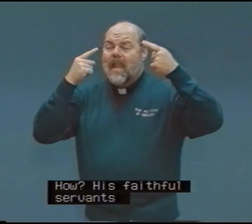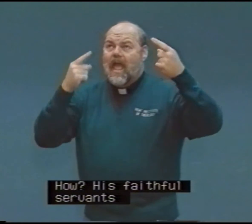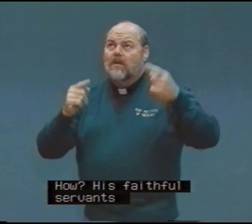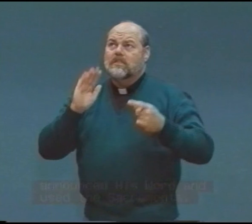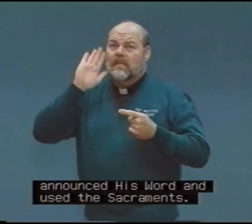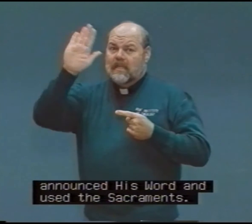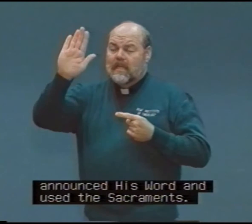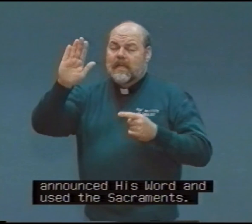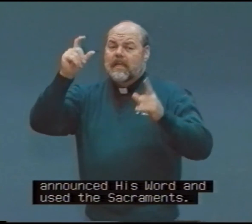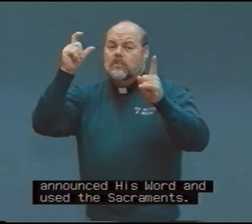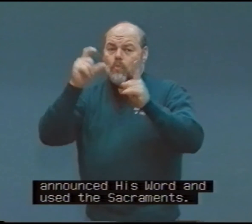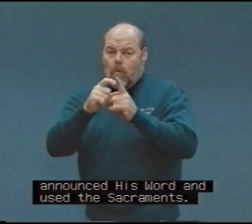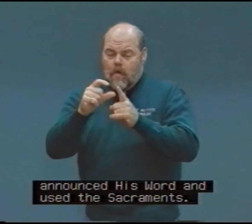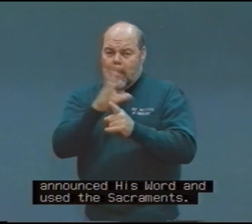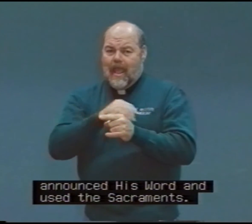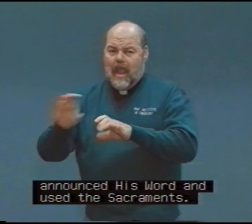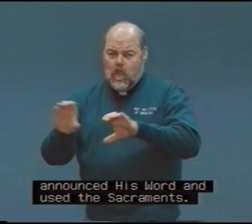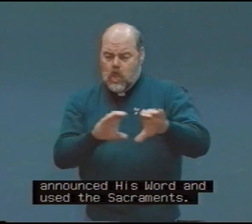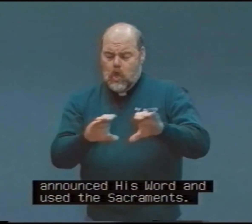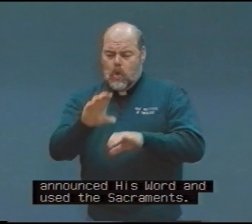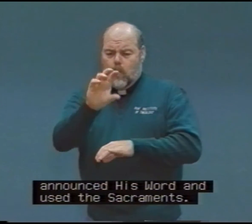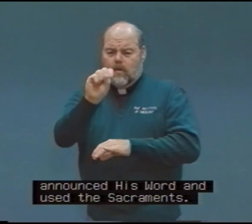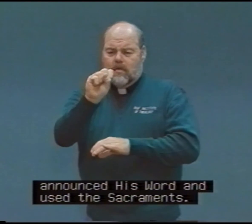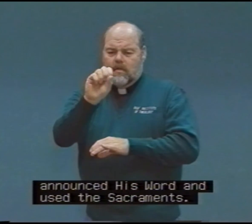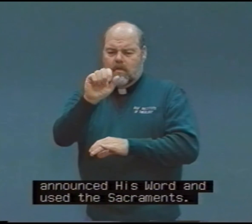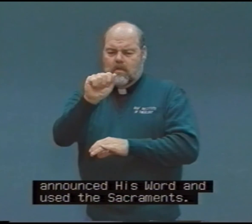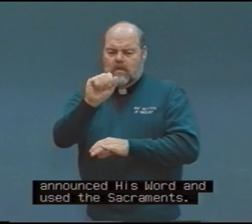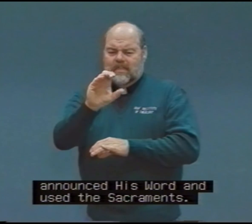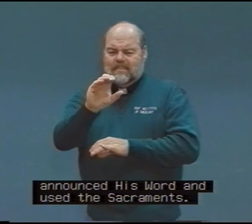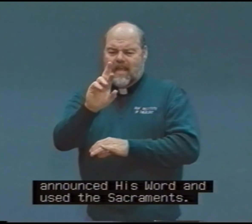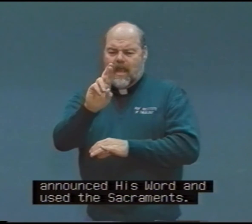His faithful servants announce his word and use the sacraments.